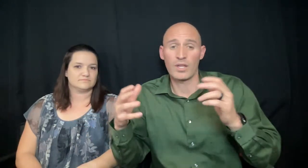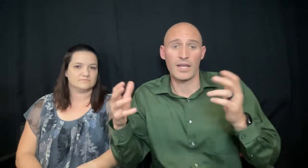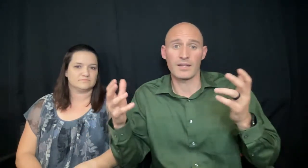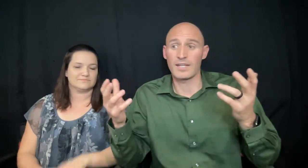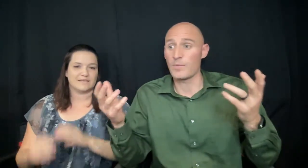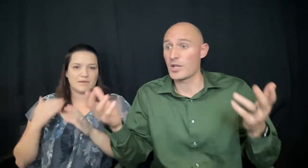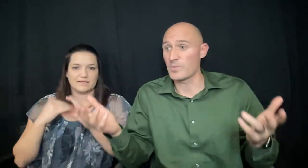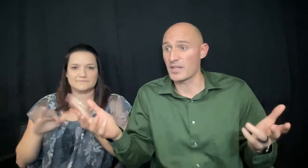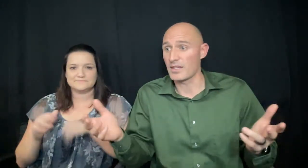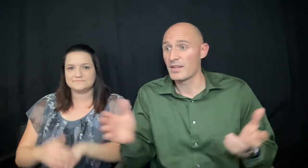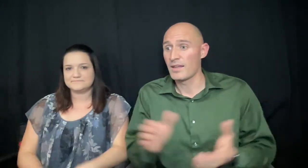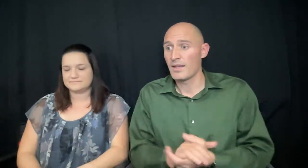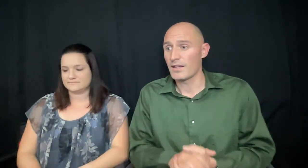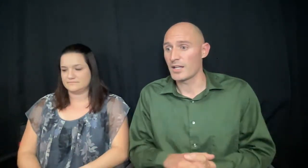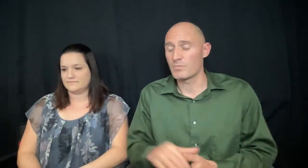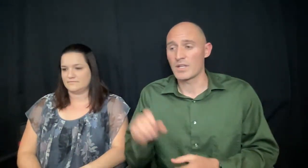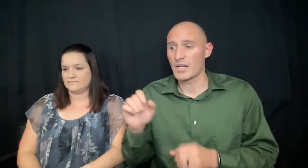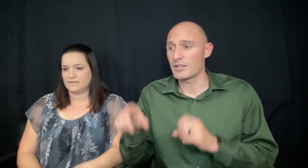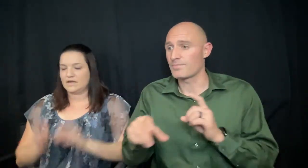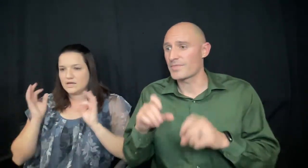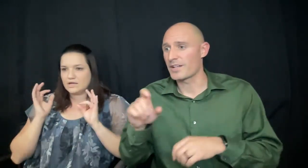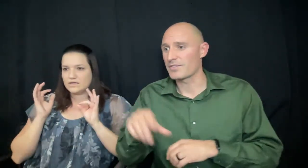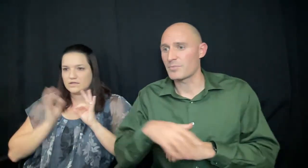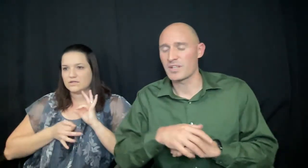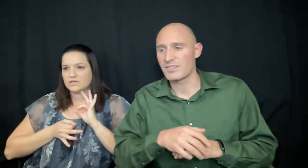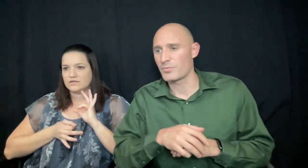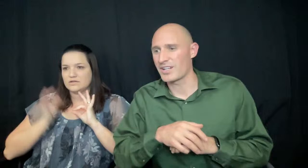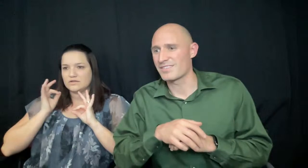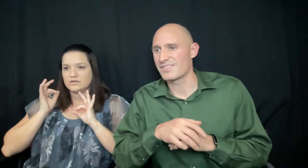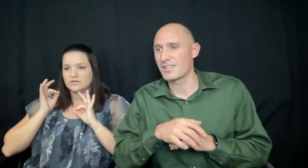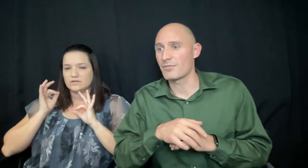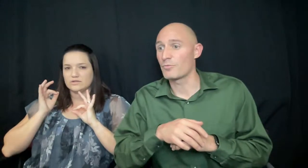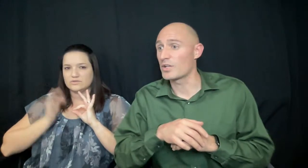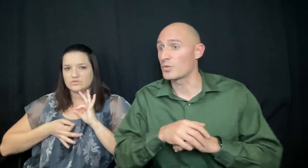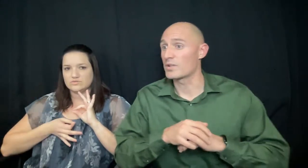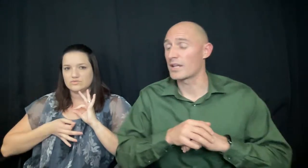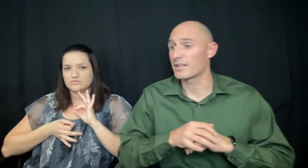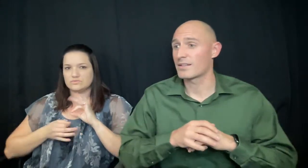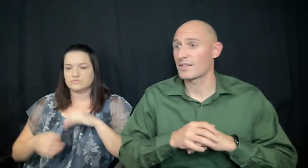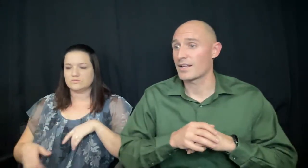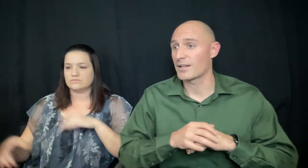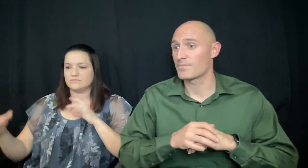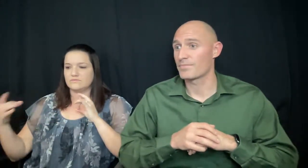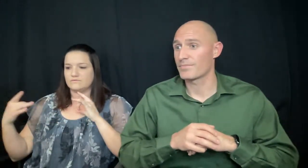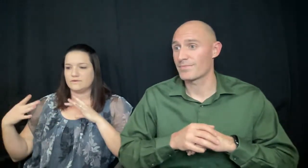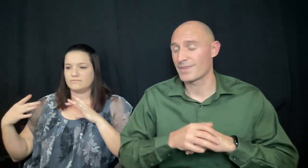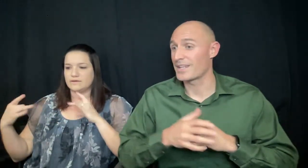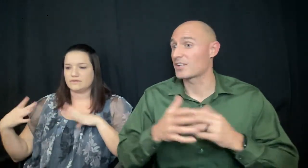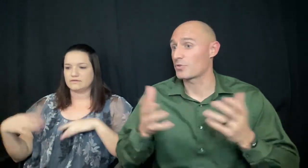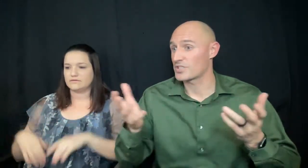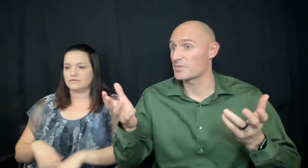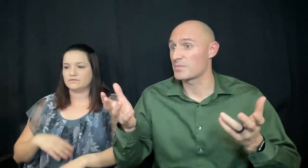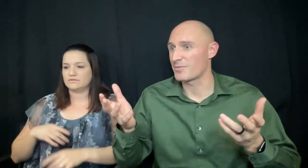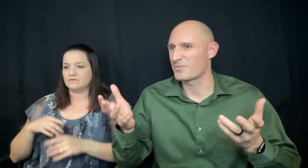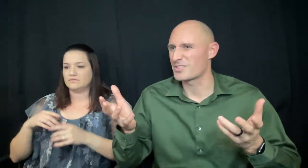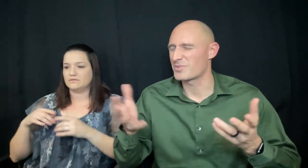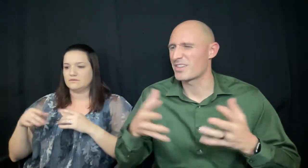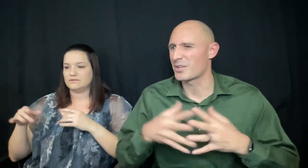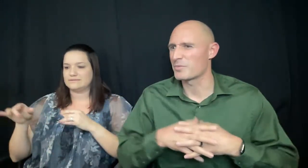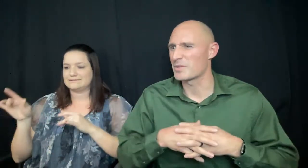can email me, and I'll start picking some brains and see what you would like the next workshop to be. Which one do you think would be